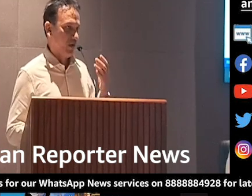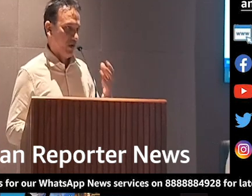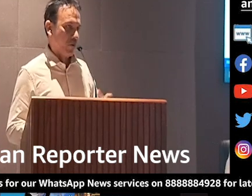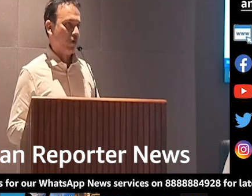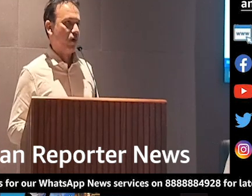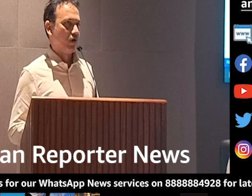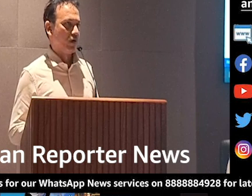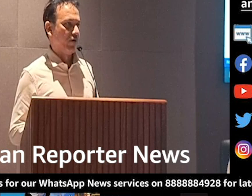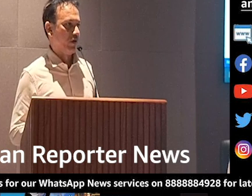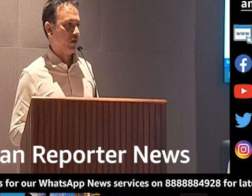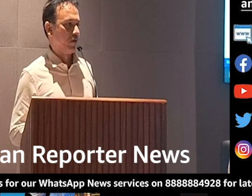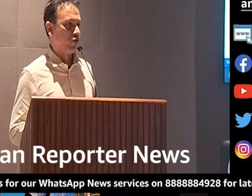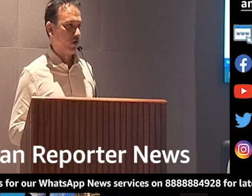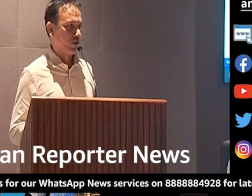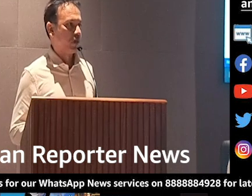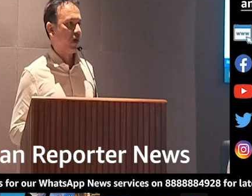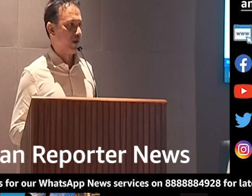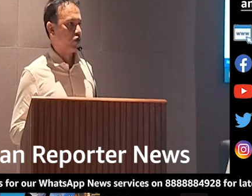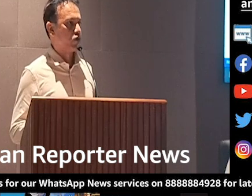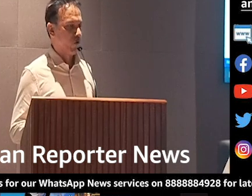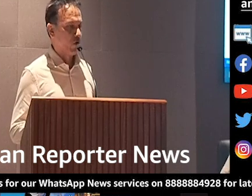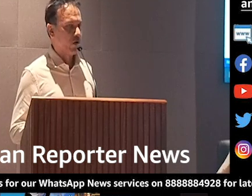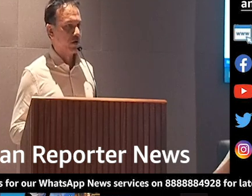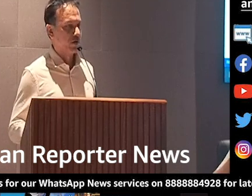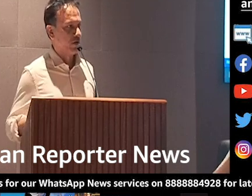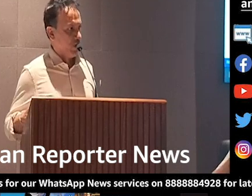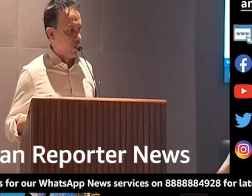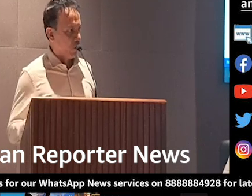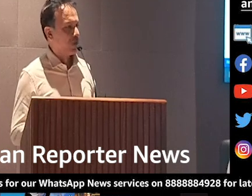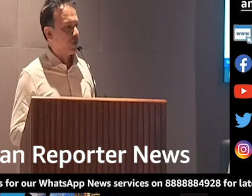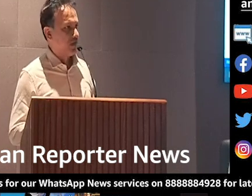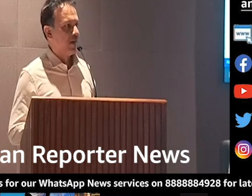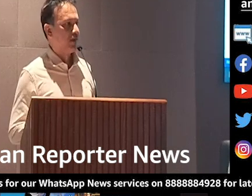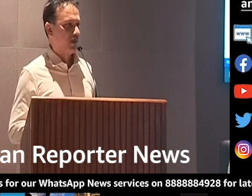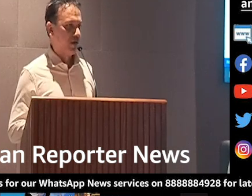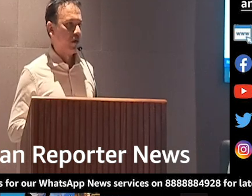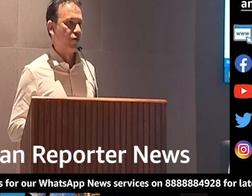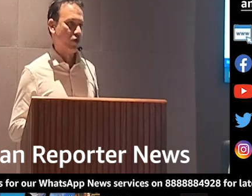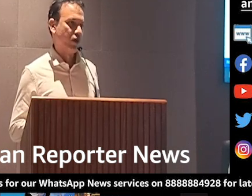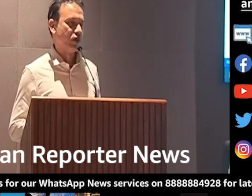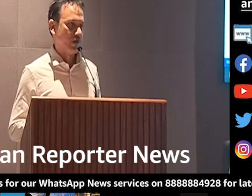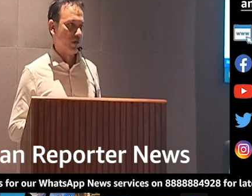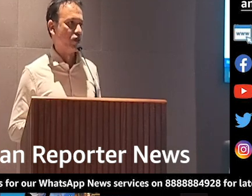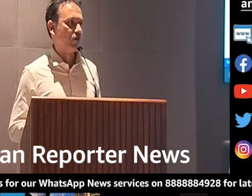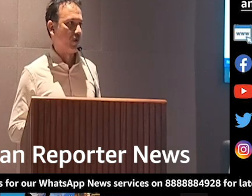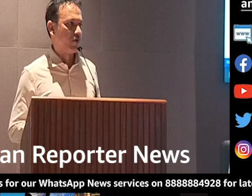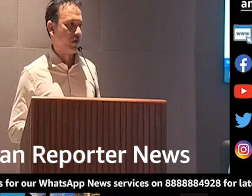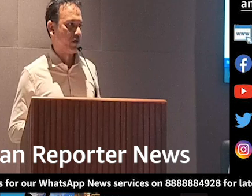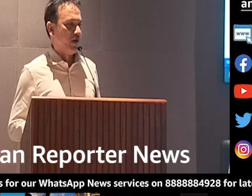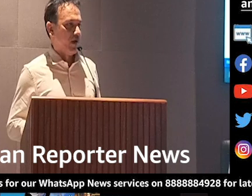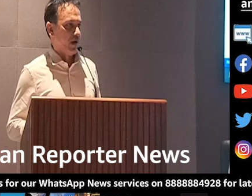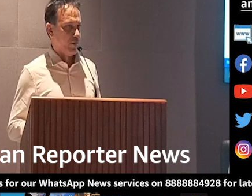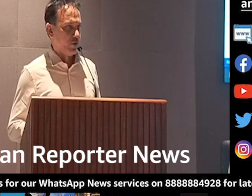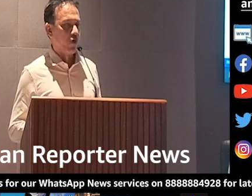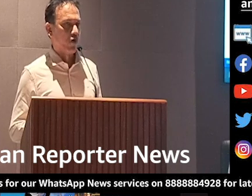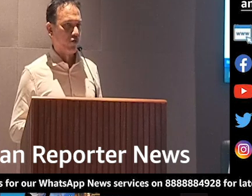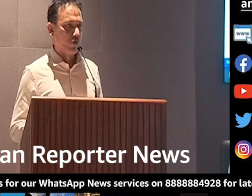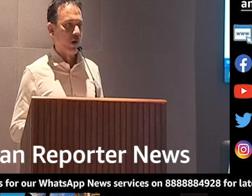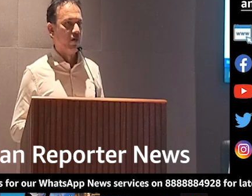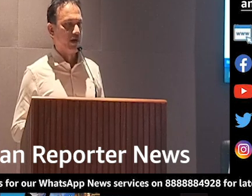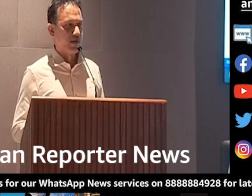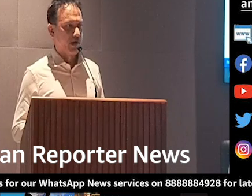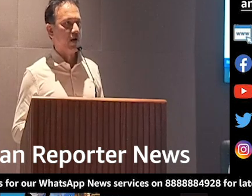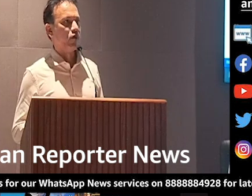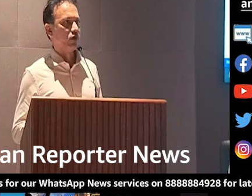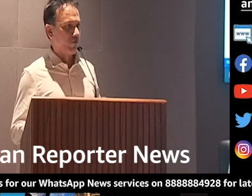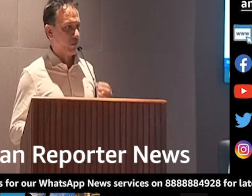yesterday, giving his motivational address to the volunteers. The whole state is geared up for this International Purple Fest, and I'm sure all of you will have